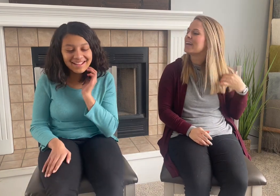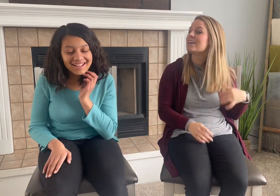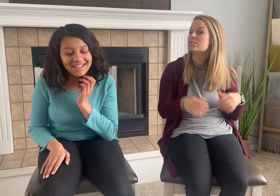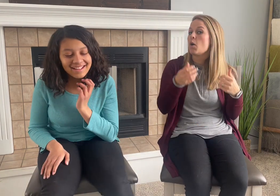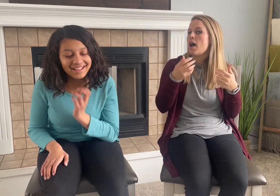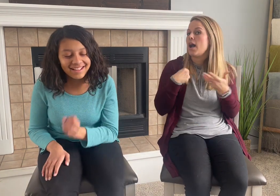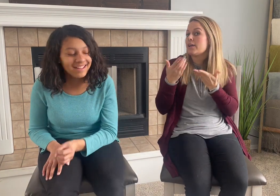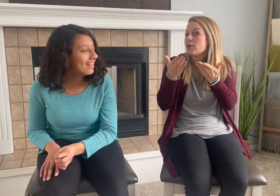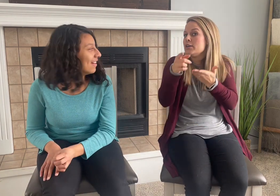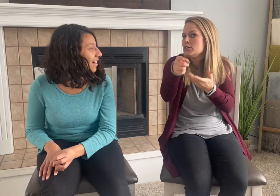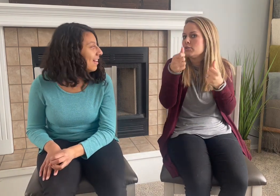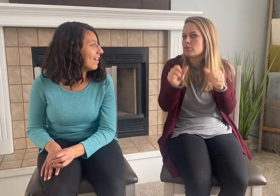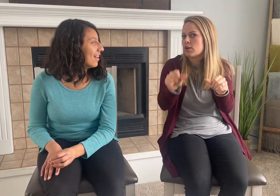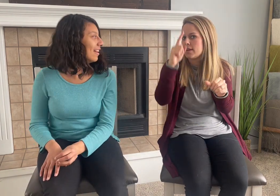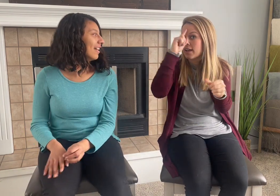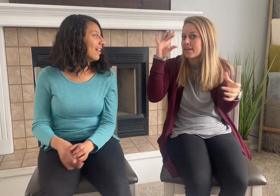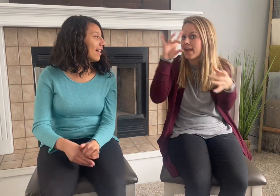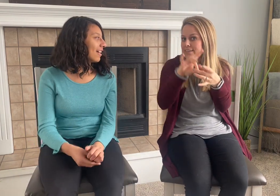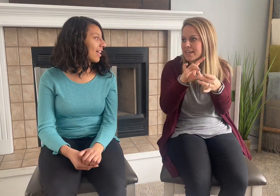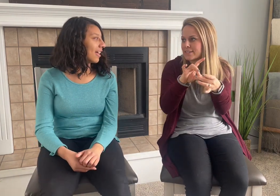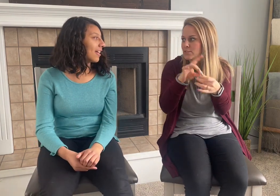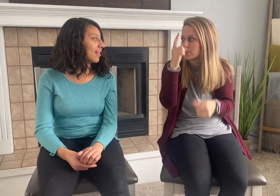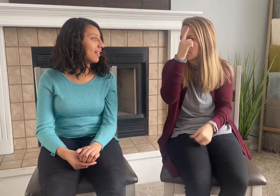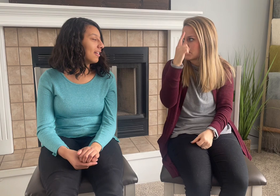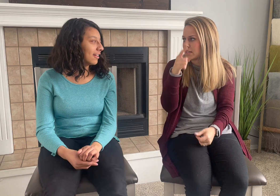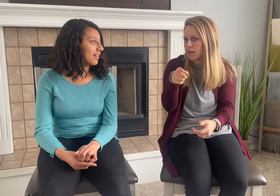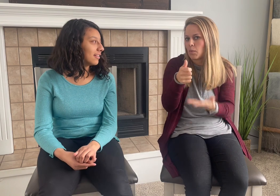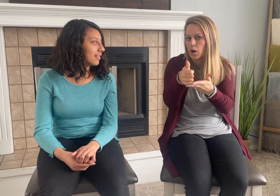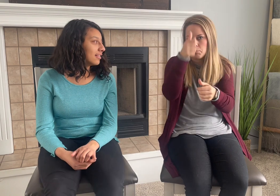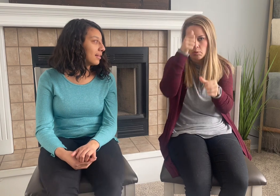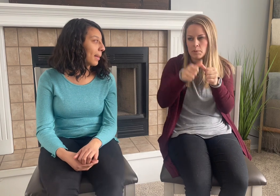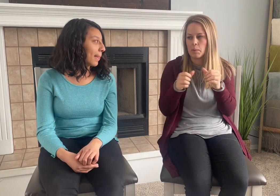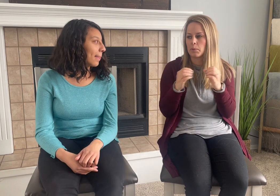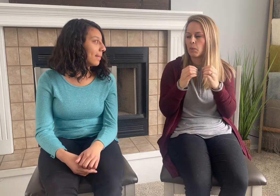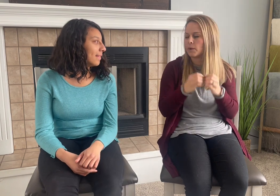Yeah. So I encourage you to try to connect it to something that will help you remember more.